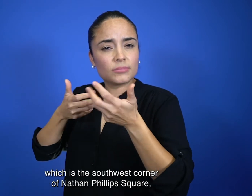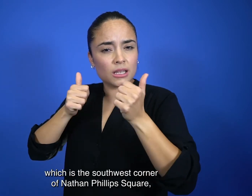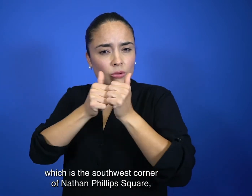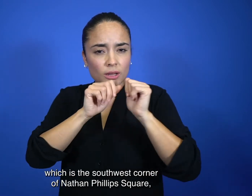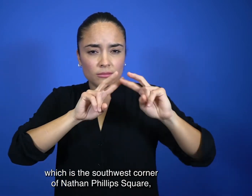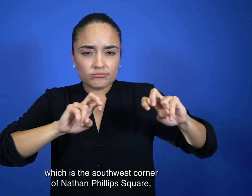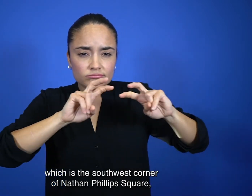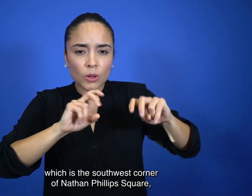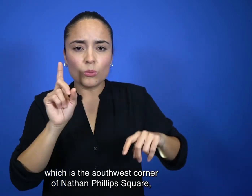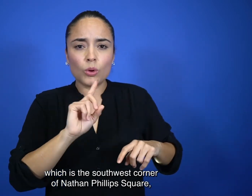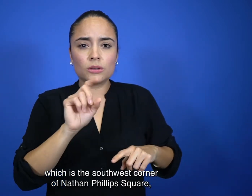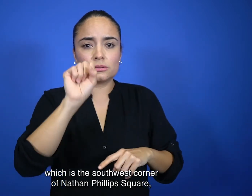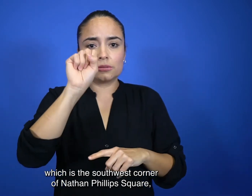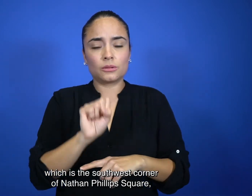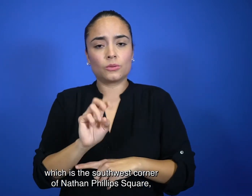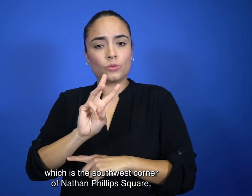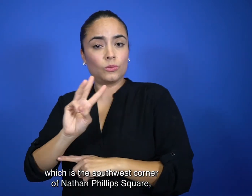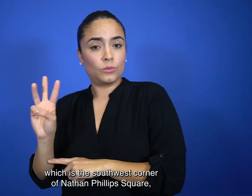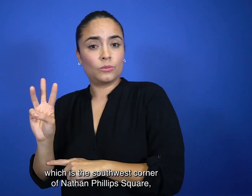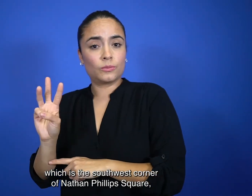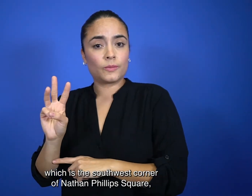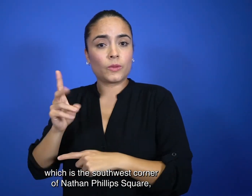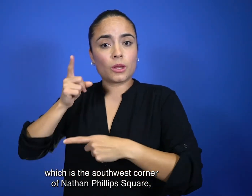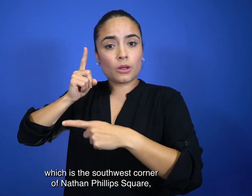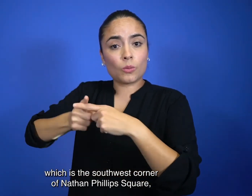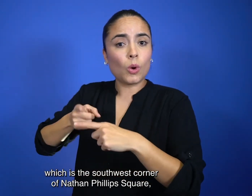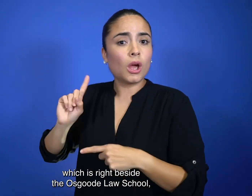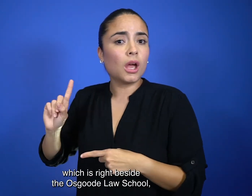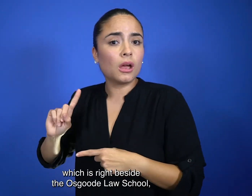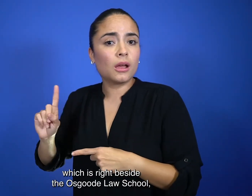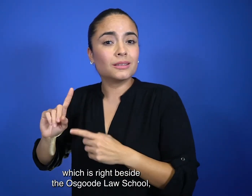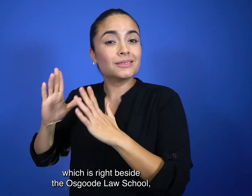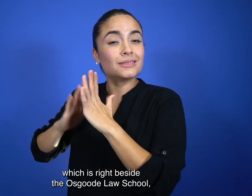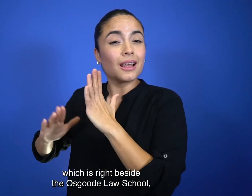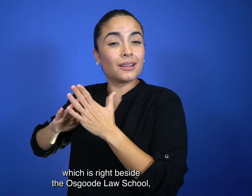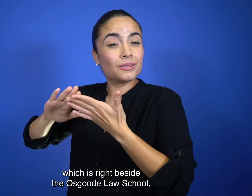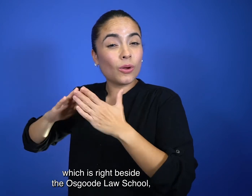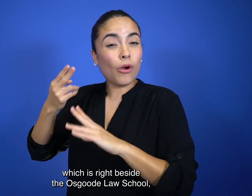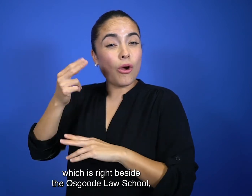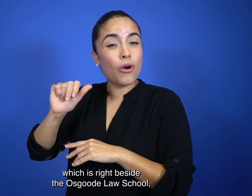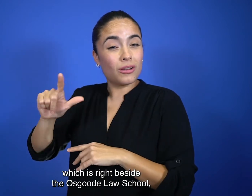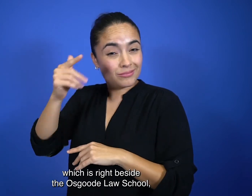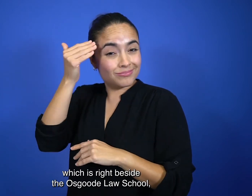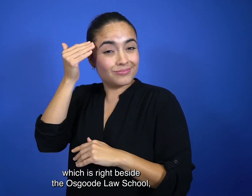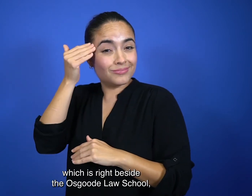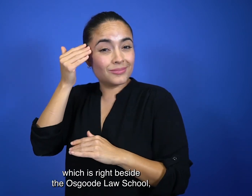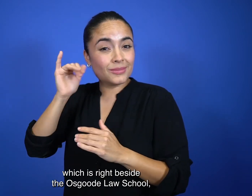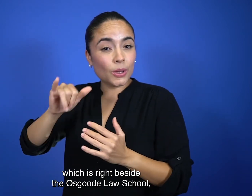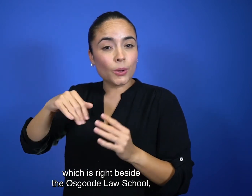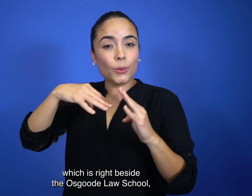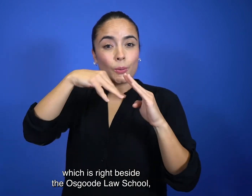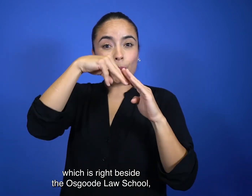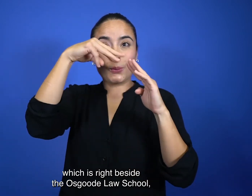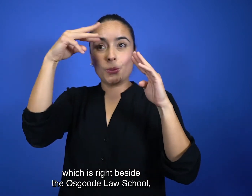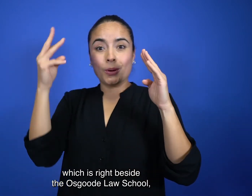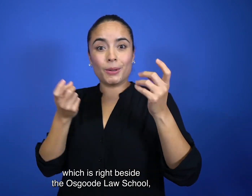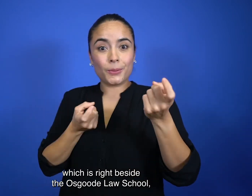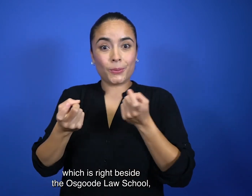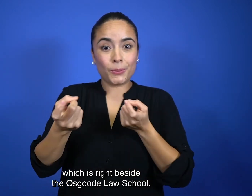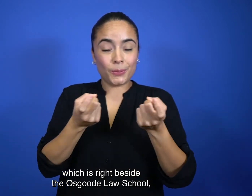the southwest corner of Nathan Phillips Square, which is right beside the Osgood